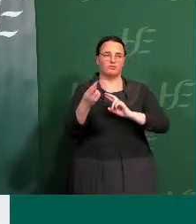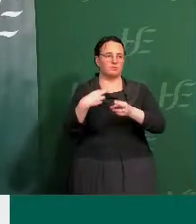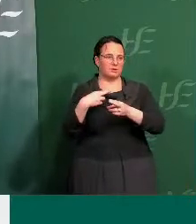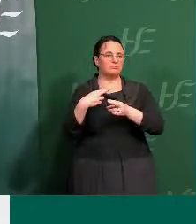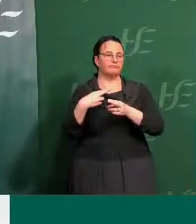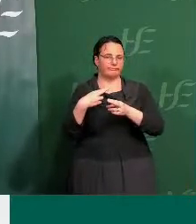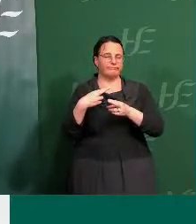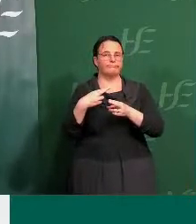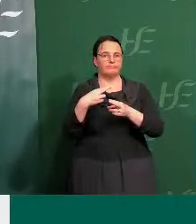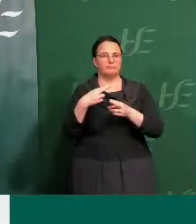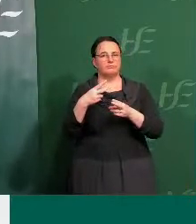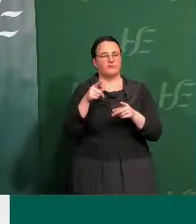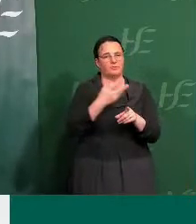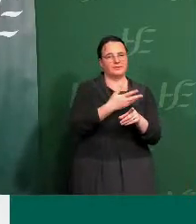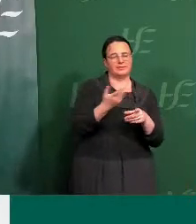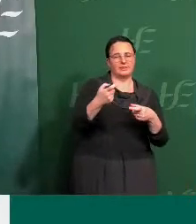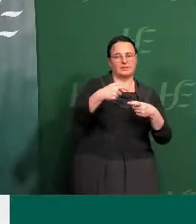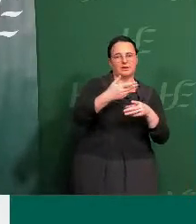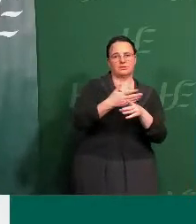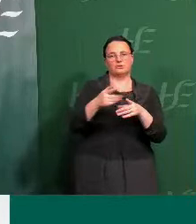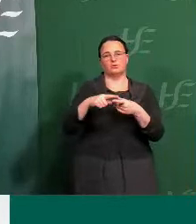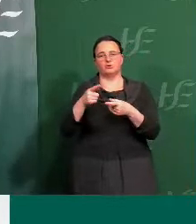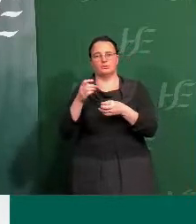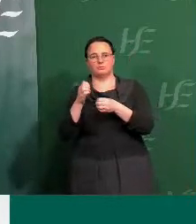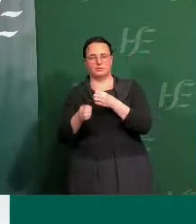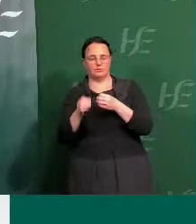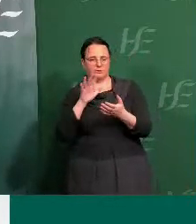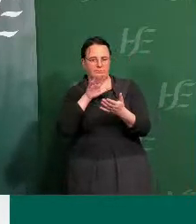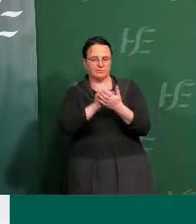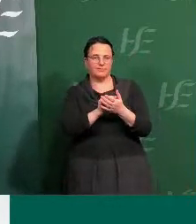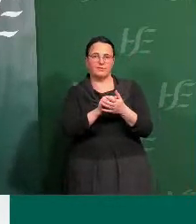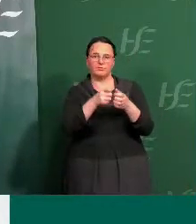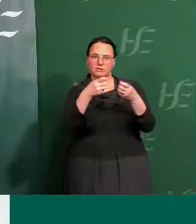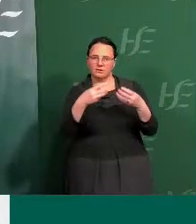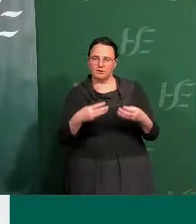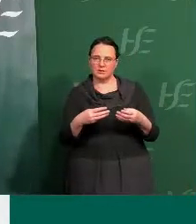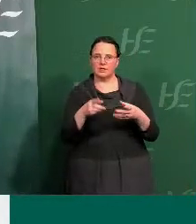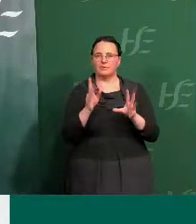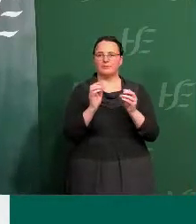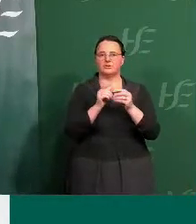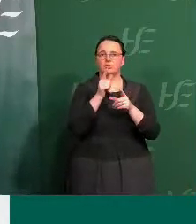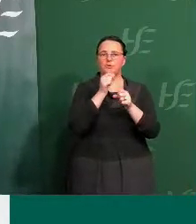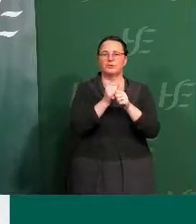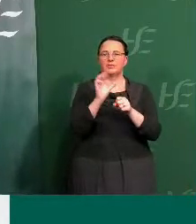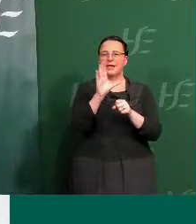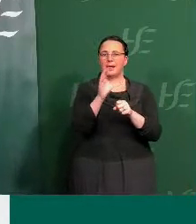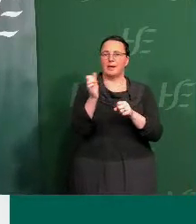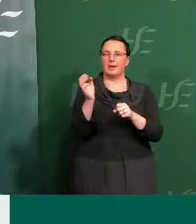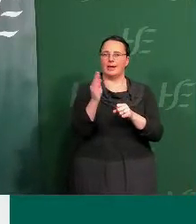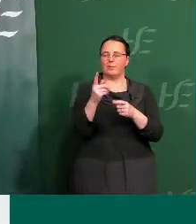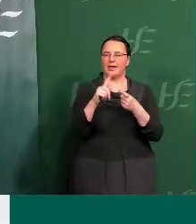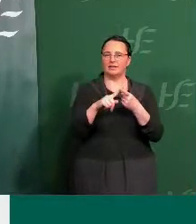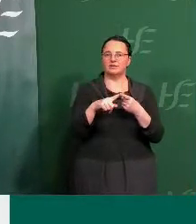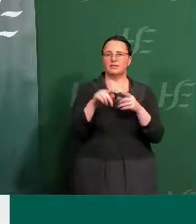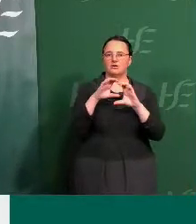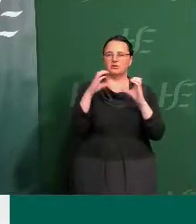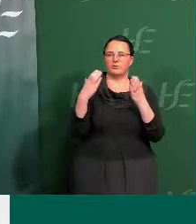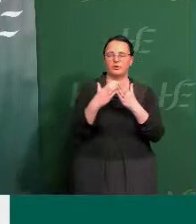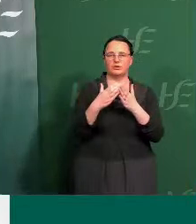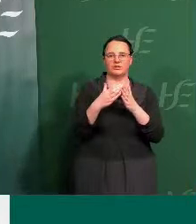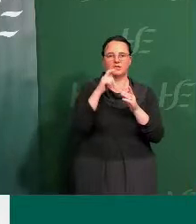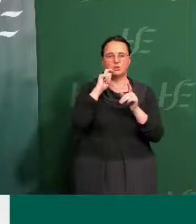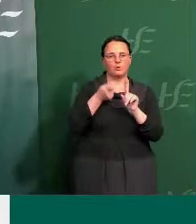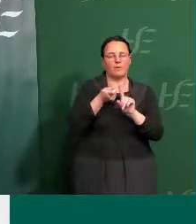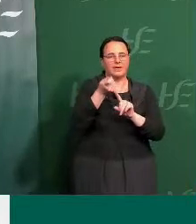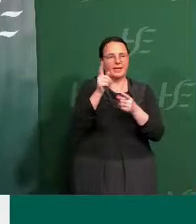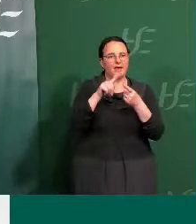people end to end to get a not detected result and a detected result. I've referred earlier to the laboratories and the community swabbing and our contact tracing.